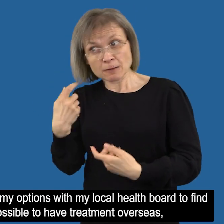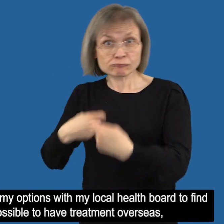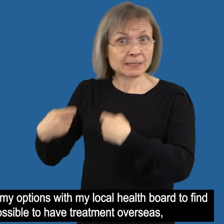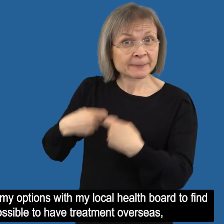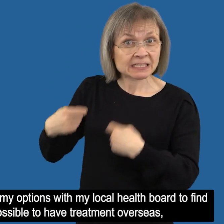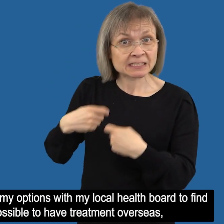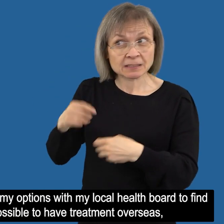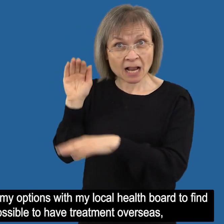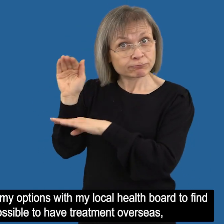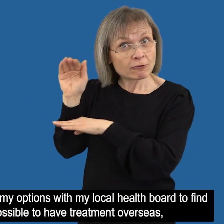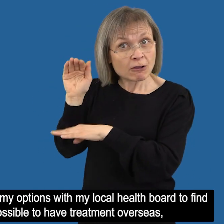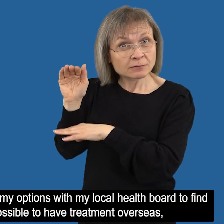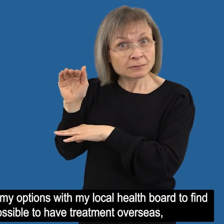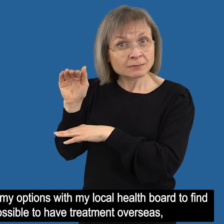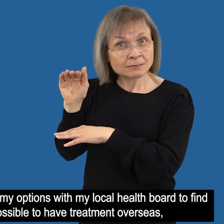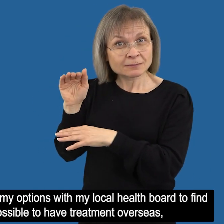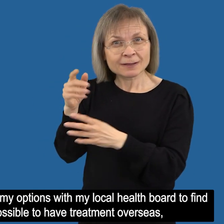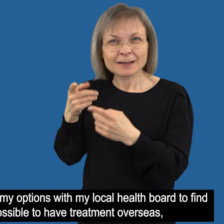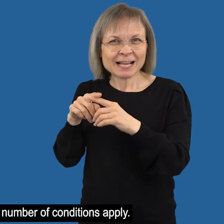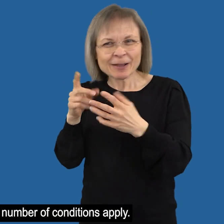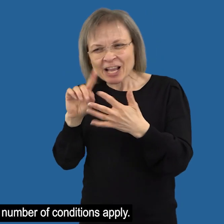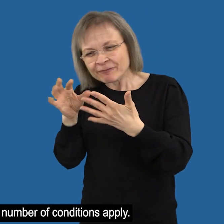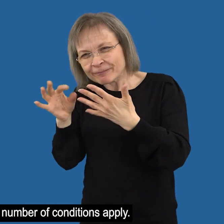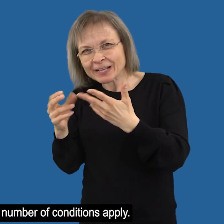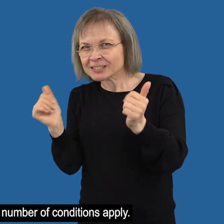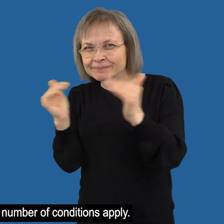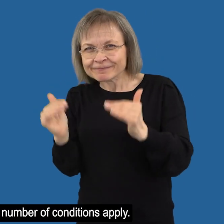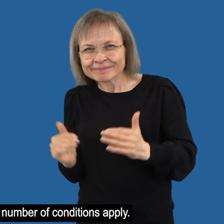treatment overseas, as a number of conditions apply.